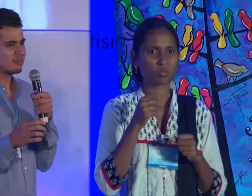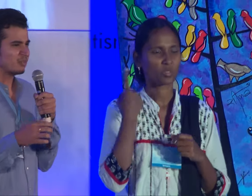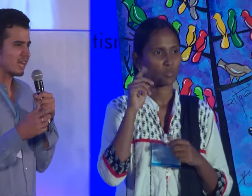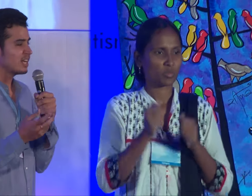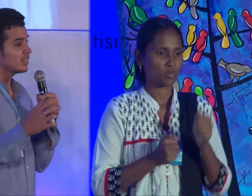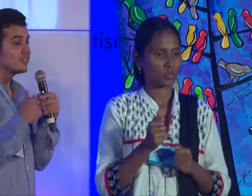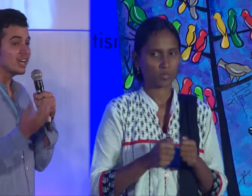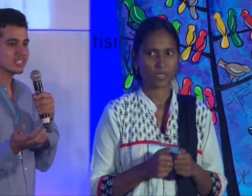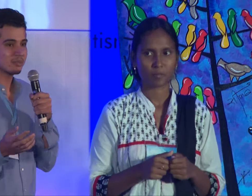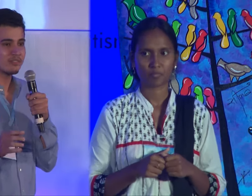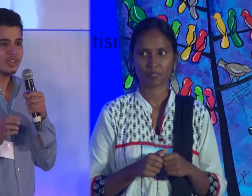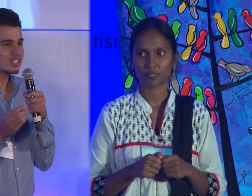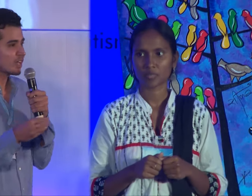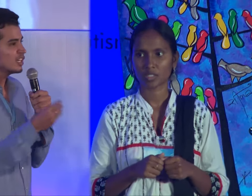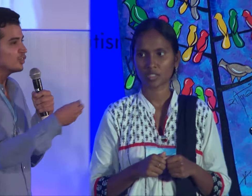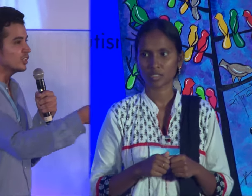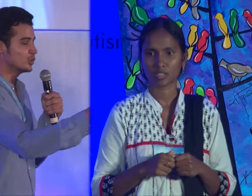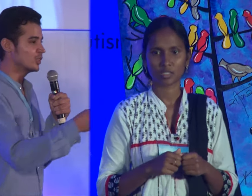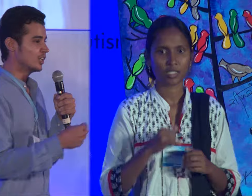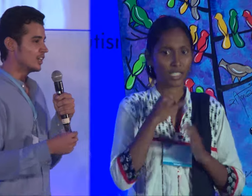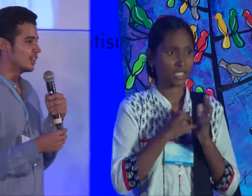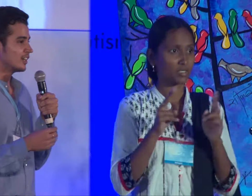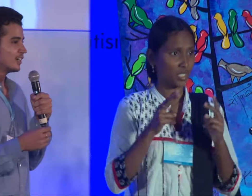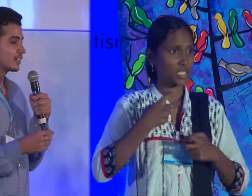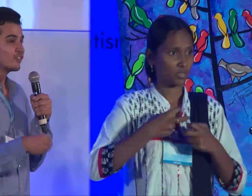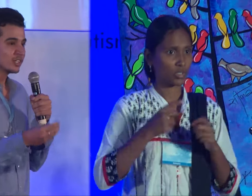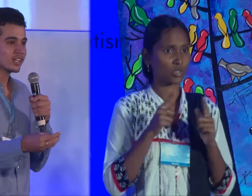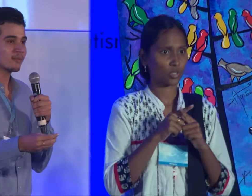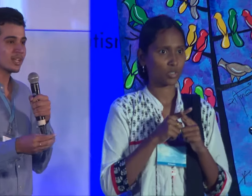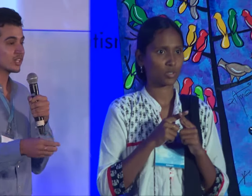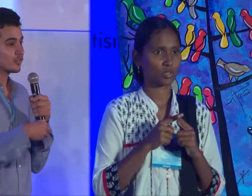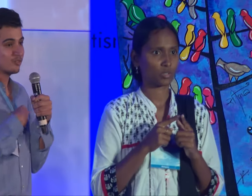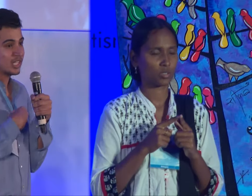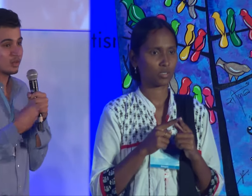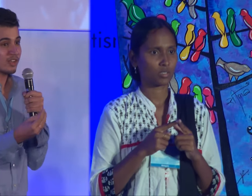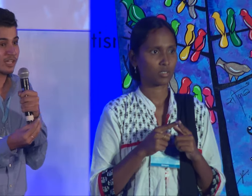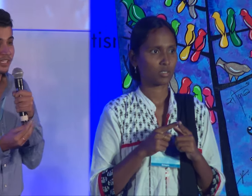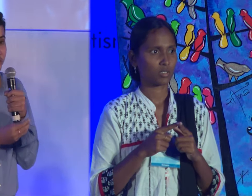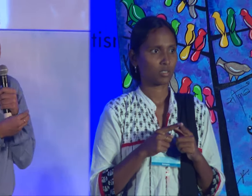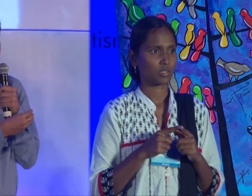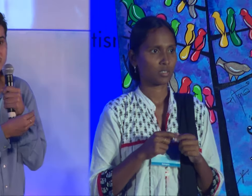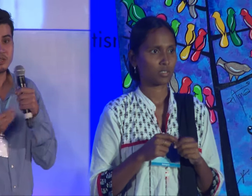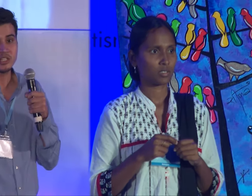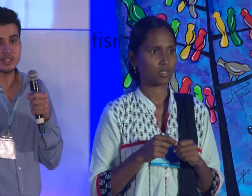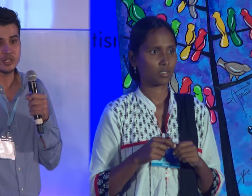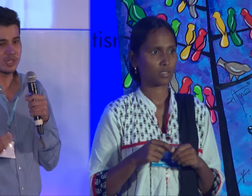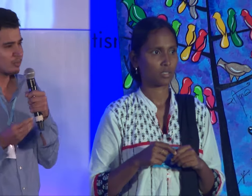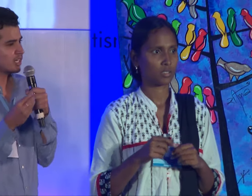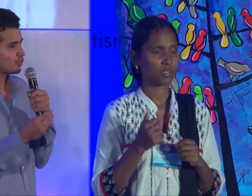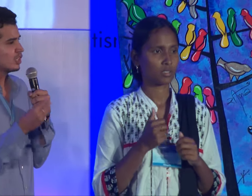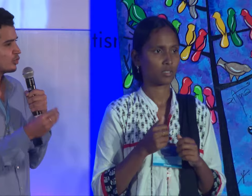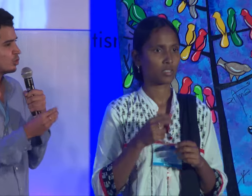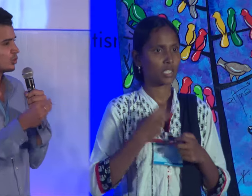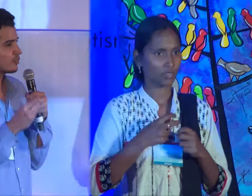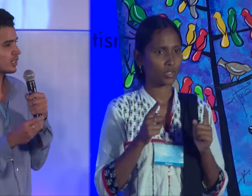And then we asked him, if it's very difficult to refer a match, if we give you a deaf athlete who's as good as anybody in the country, will it